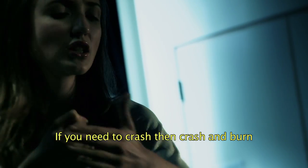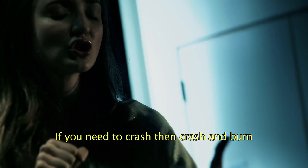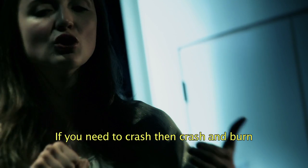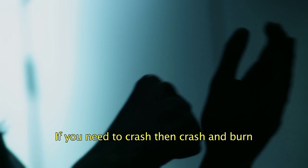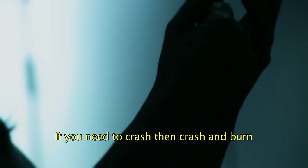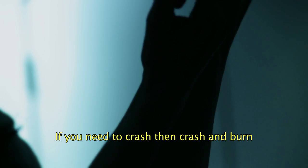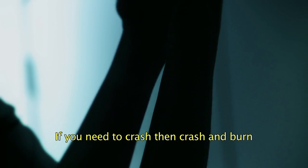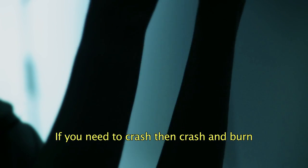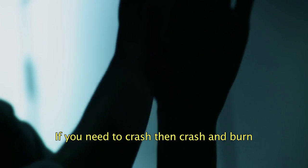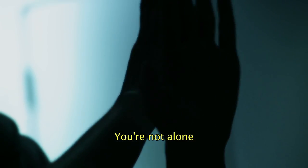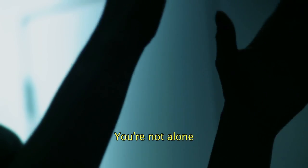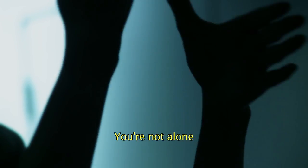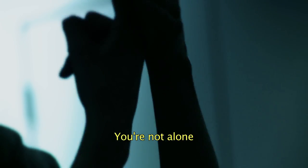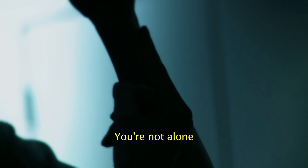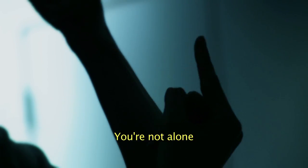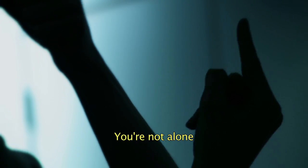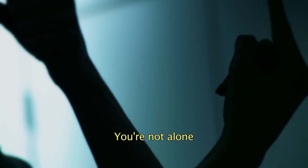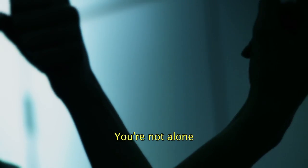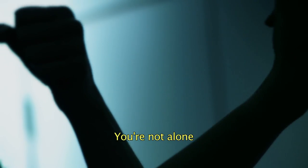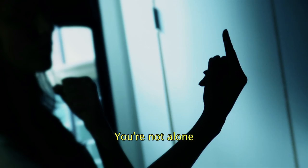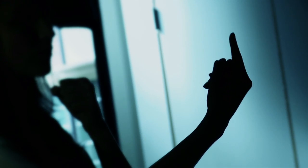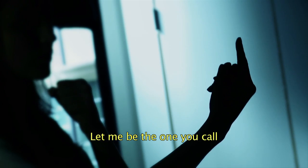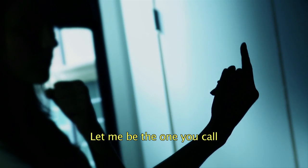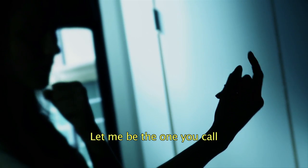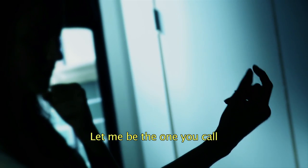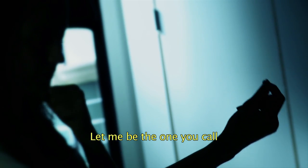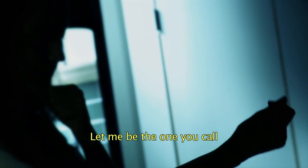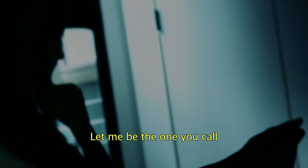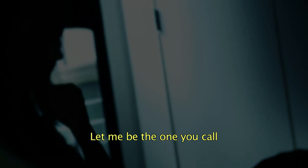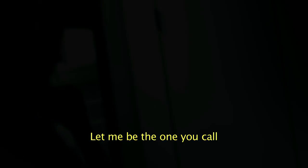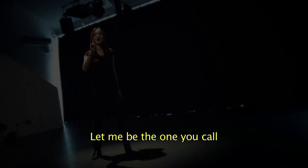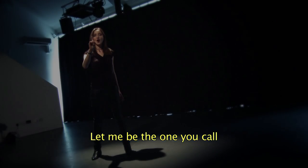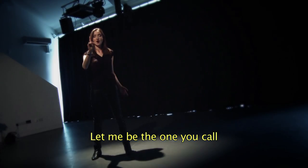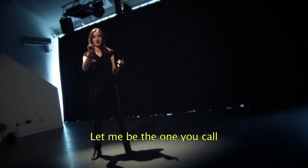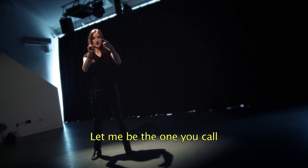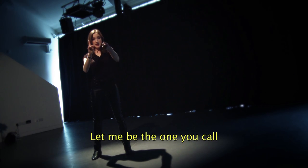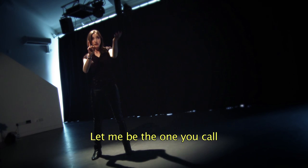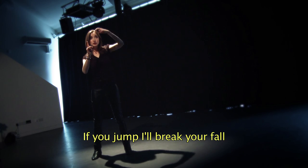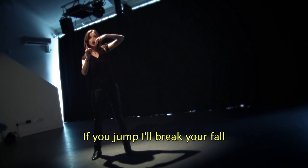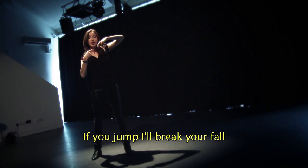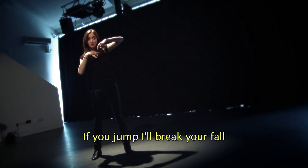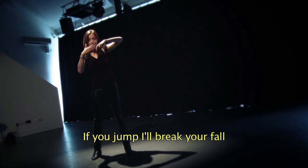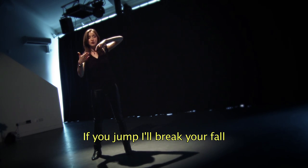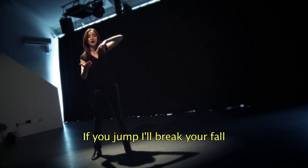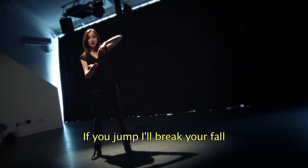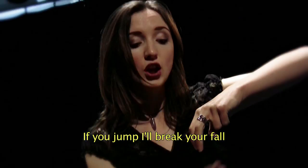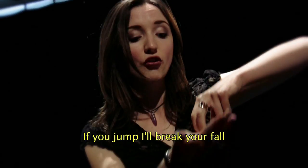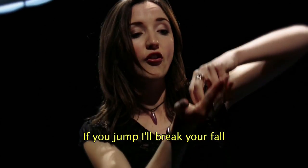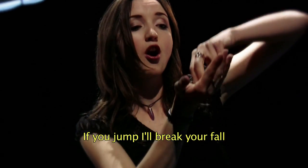cross, I'm crushing but you're not alone Let it be the word you call Let you jump, I'll let you